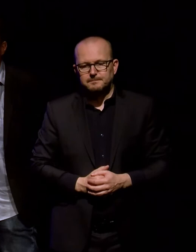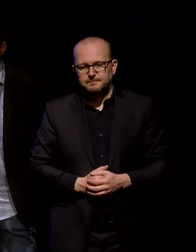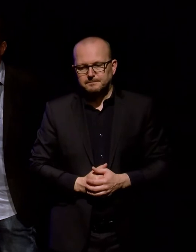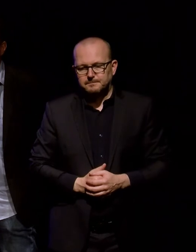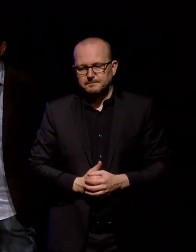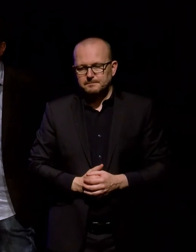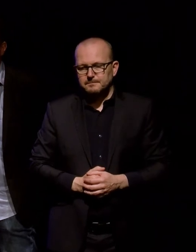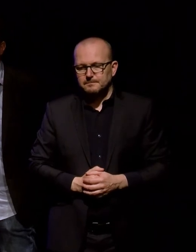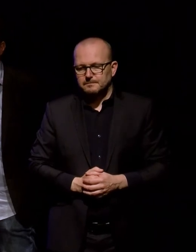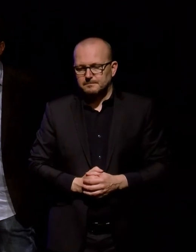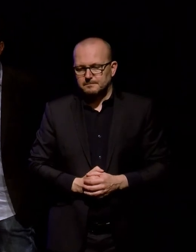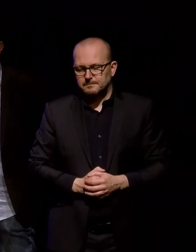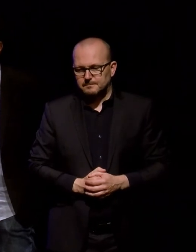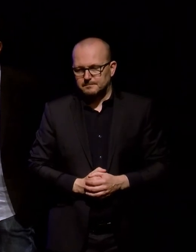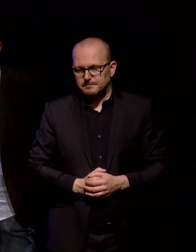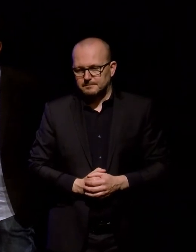Tefanganui, Atara,